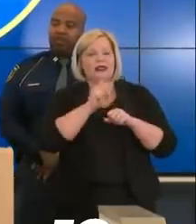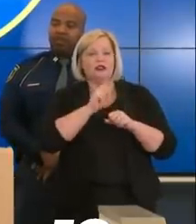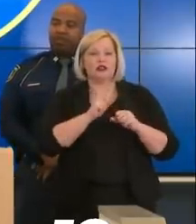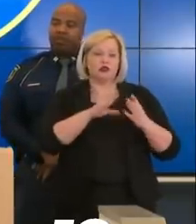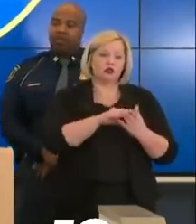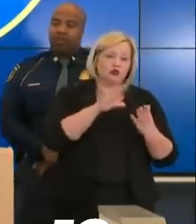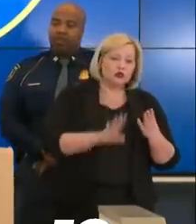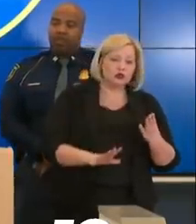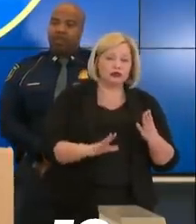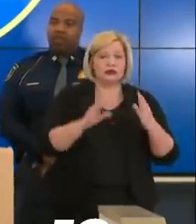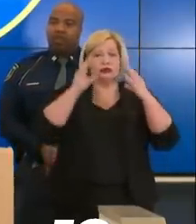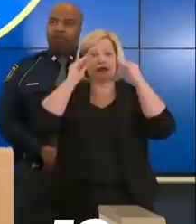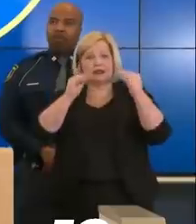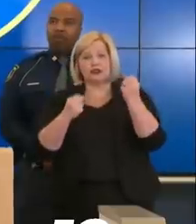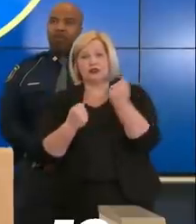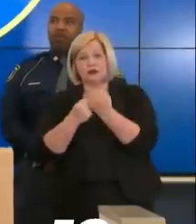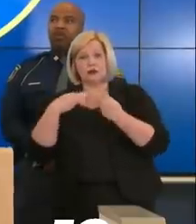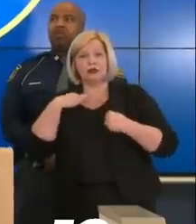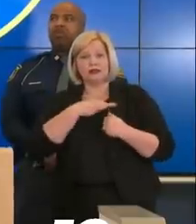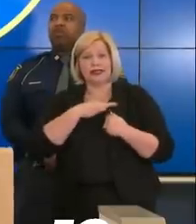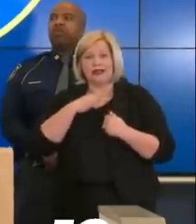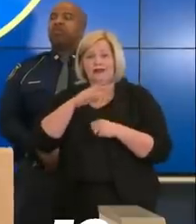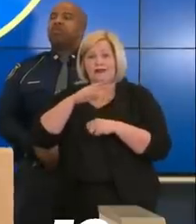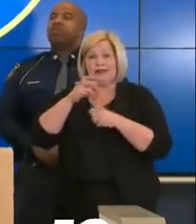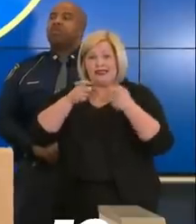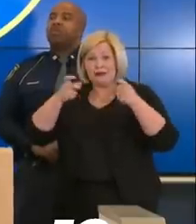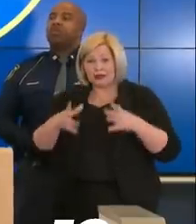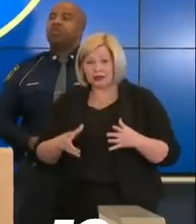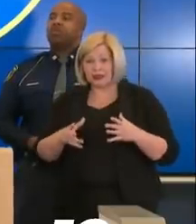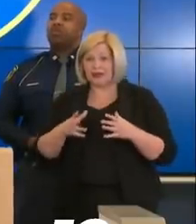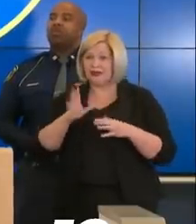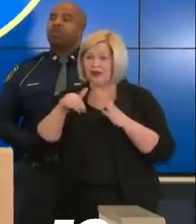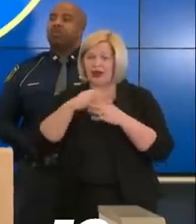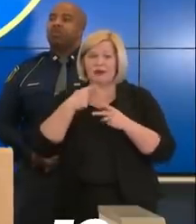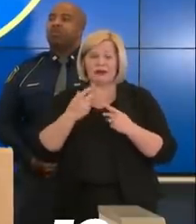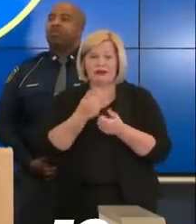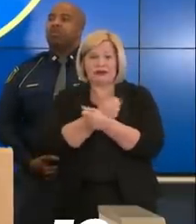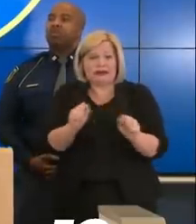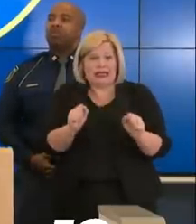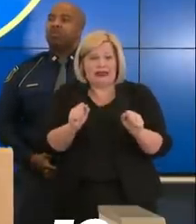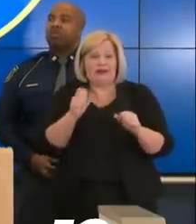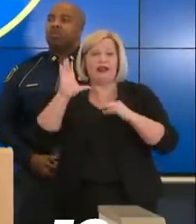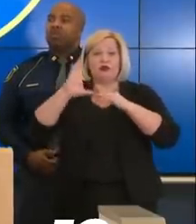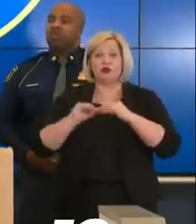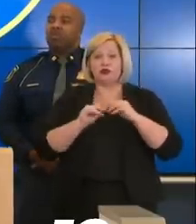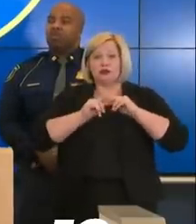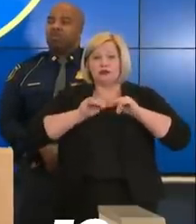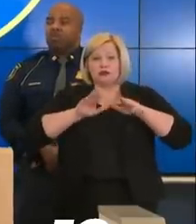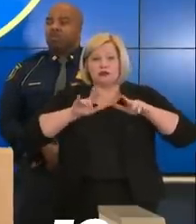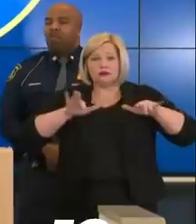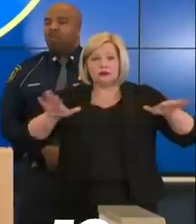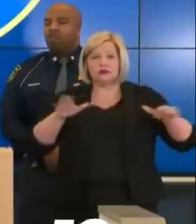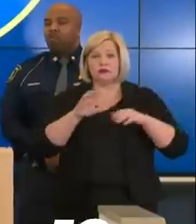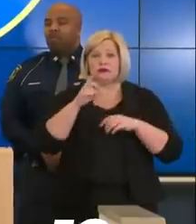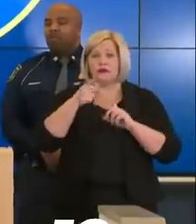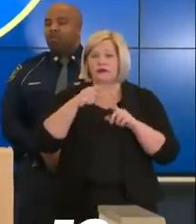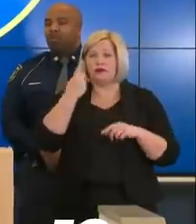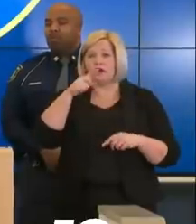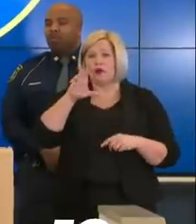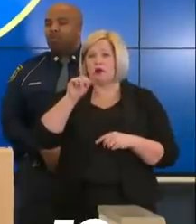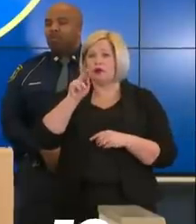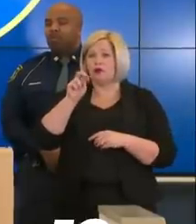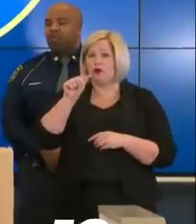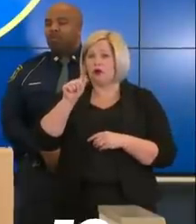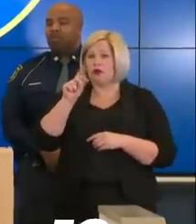staff, administrators, and volunteers safer and to mitigate the spread of coronavirus. I know this will